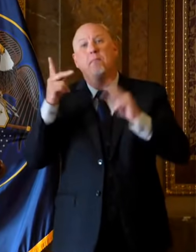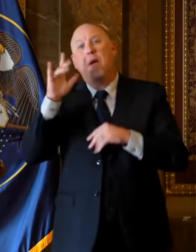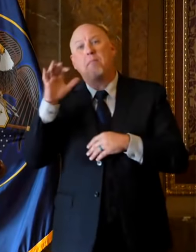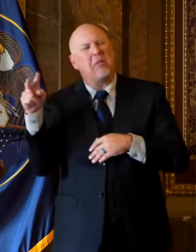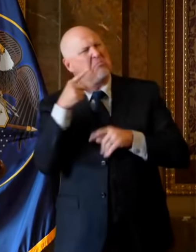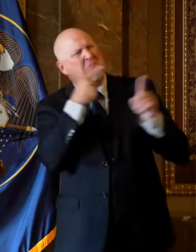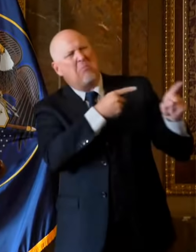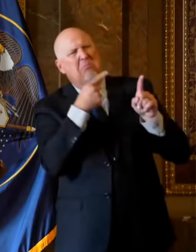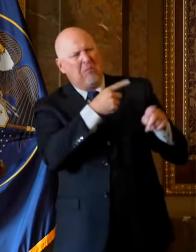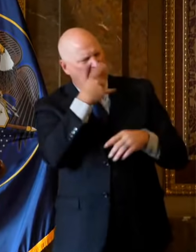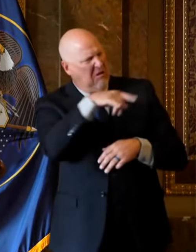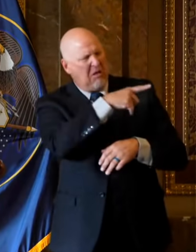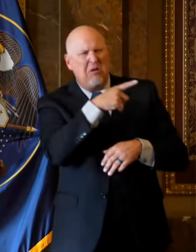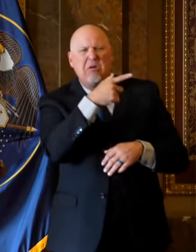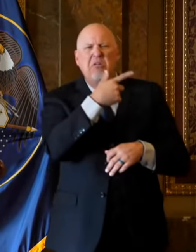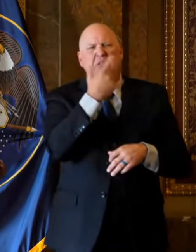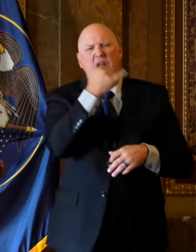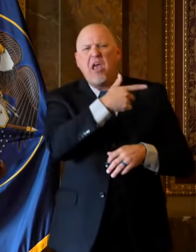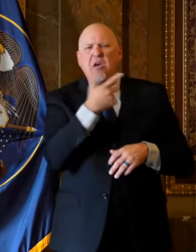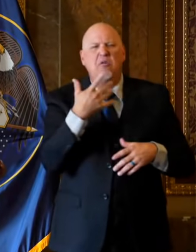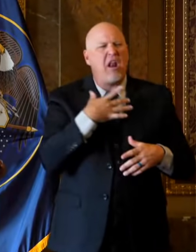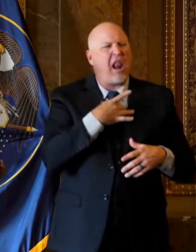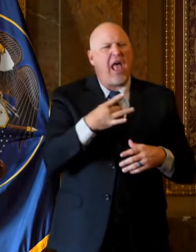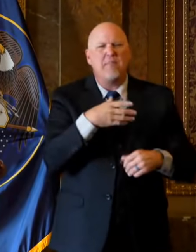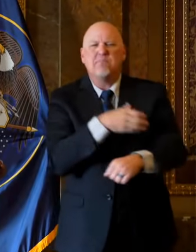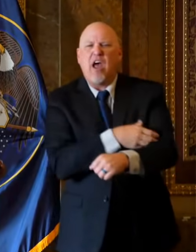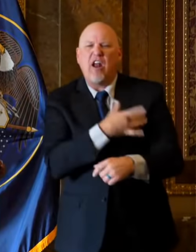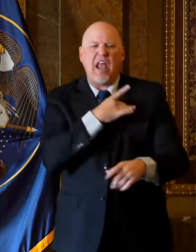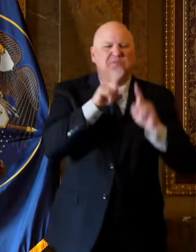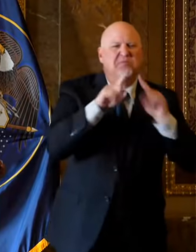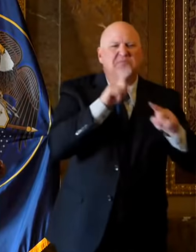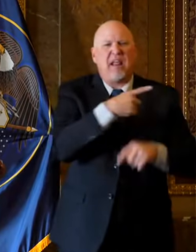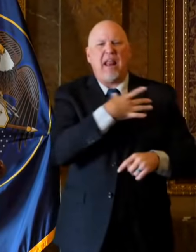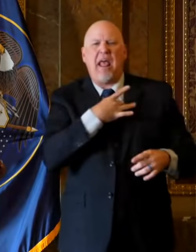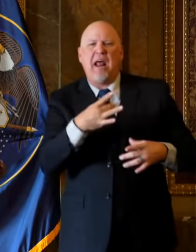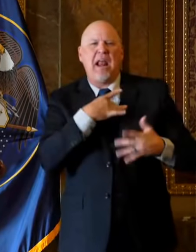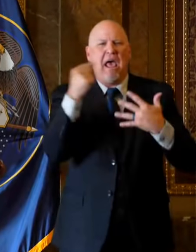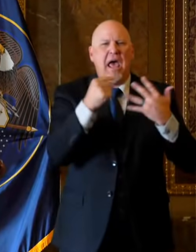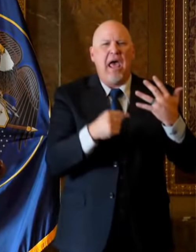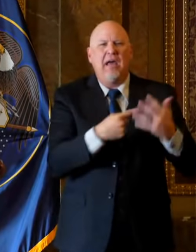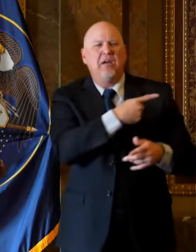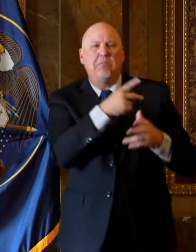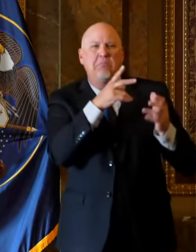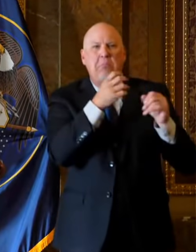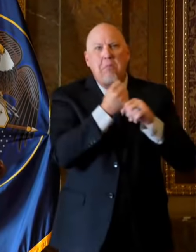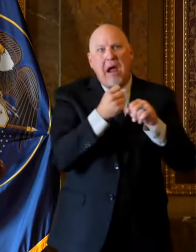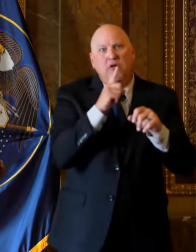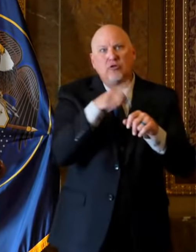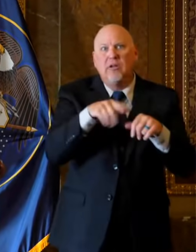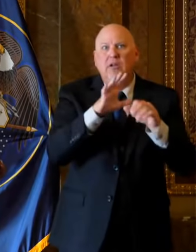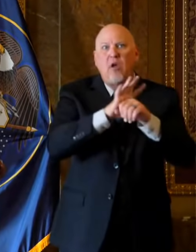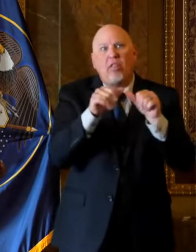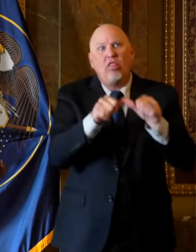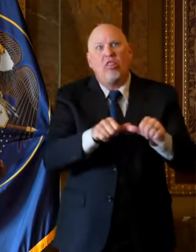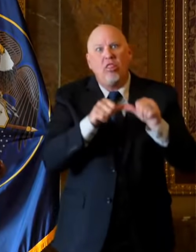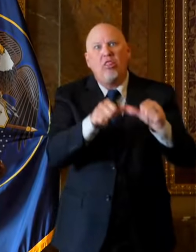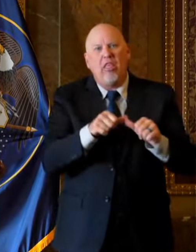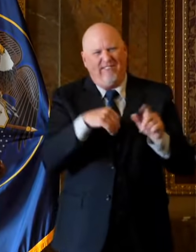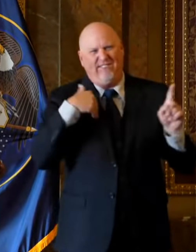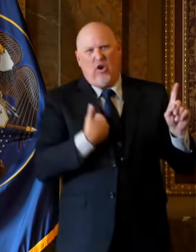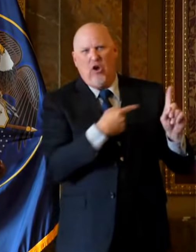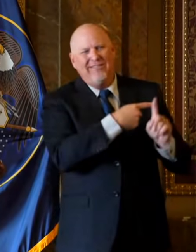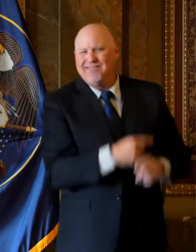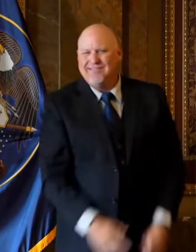and hospital settings, our public healthcare workers have had a heavy burden, and they've